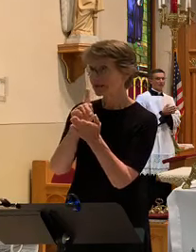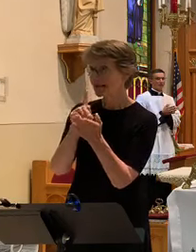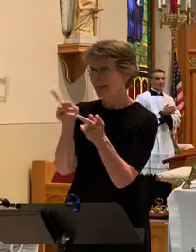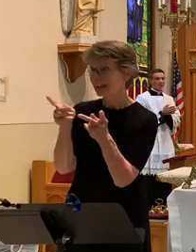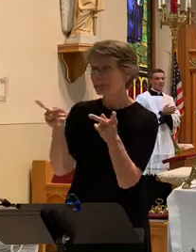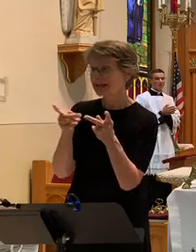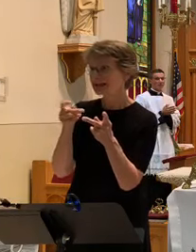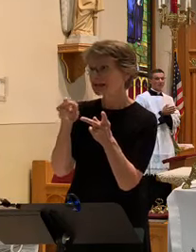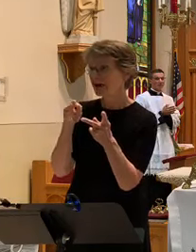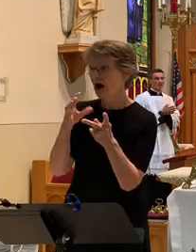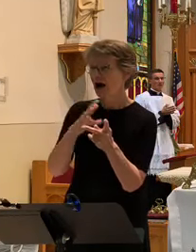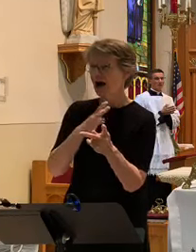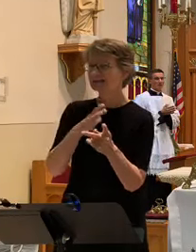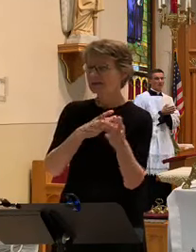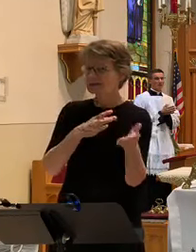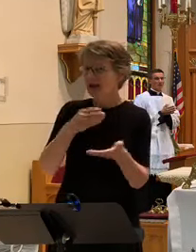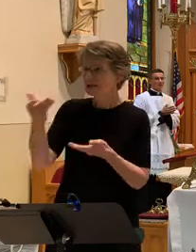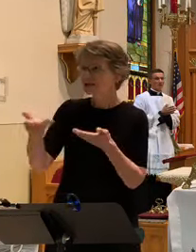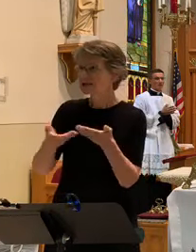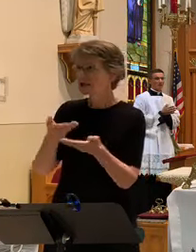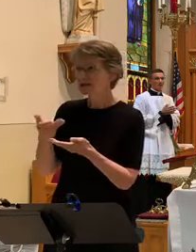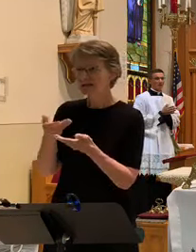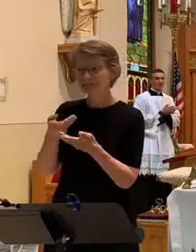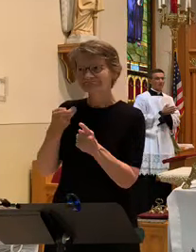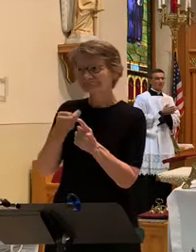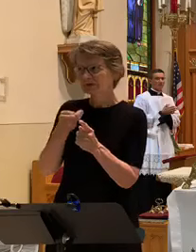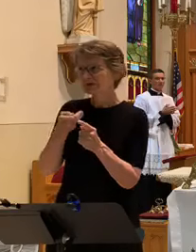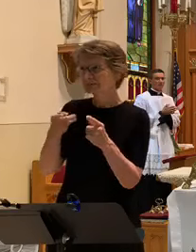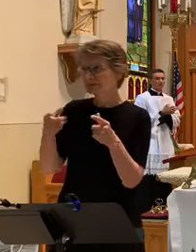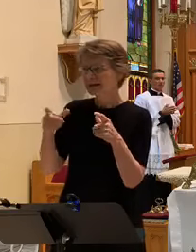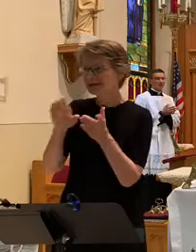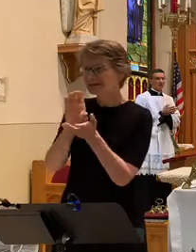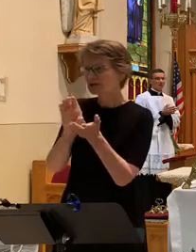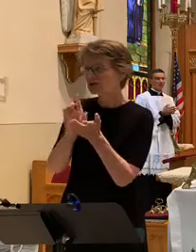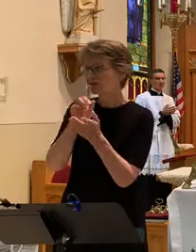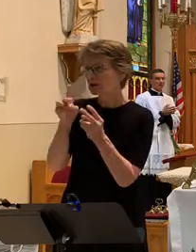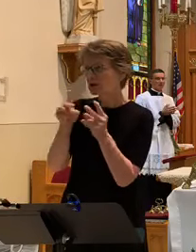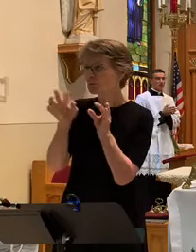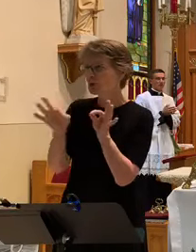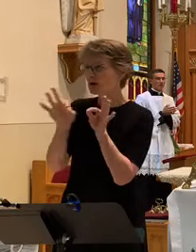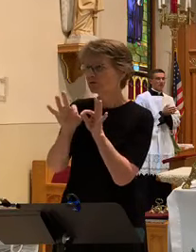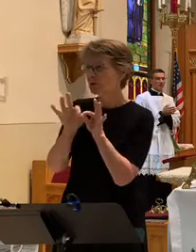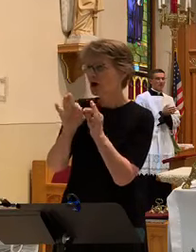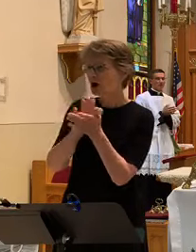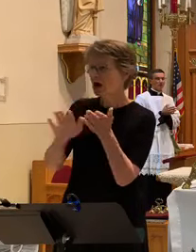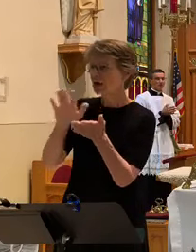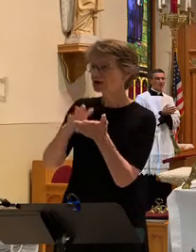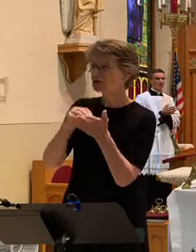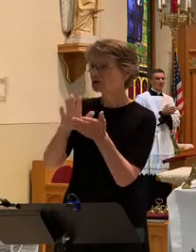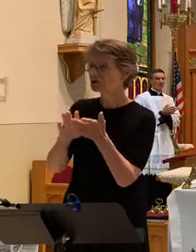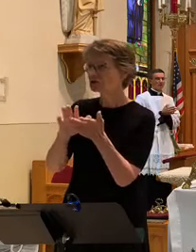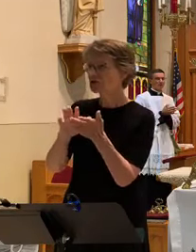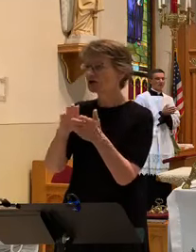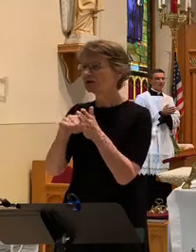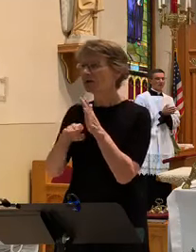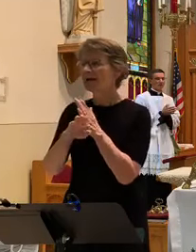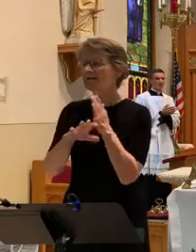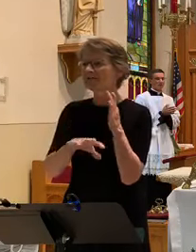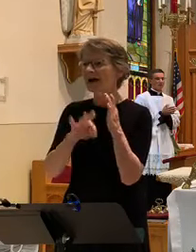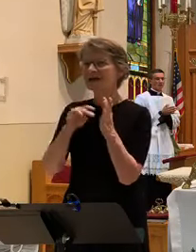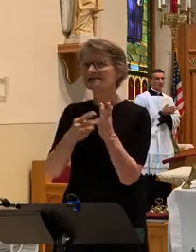hospitality. How important it is for students who go off to college and find a place, a home, a second home in a